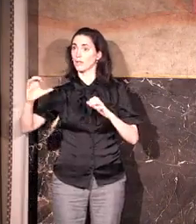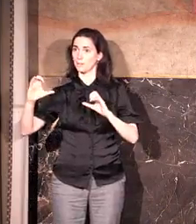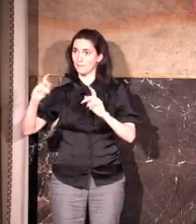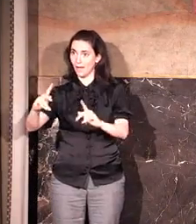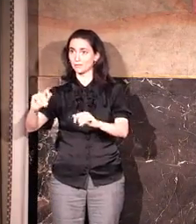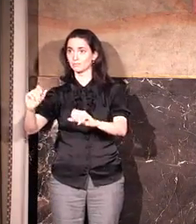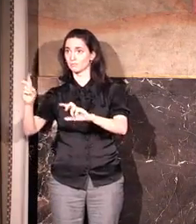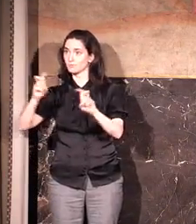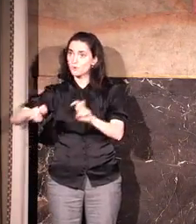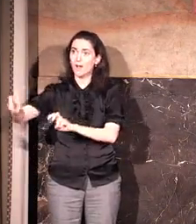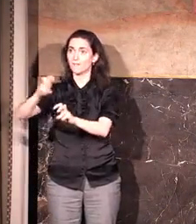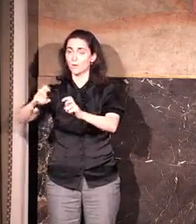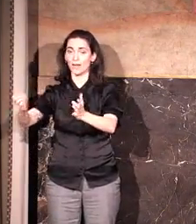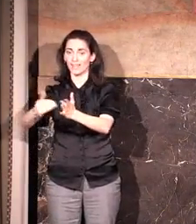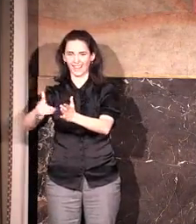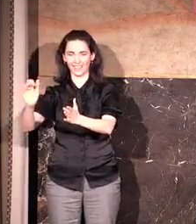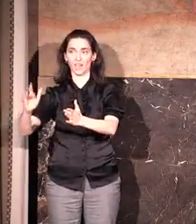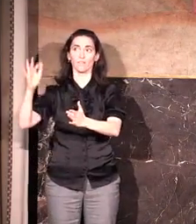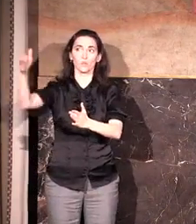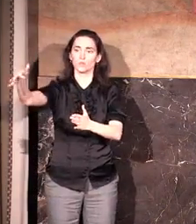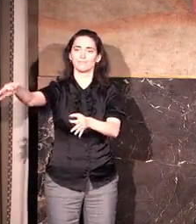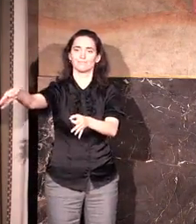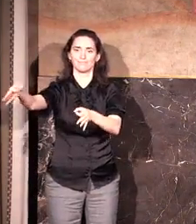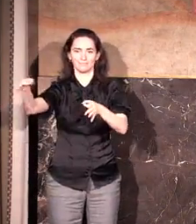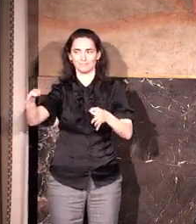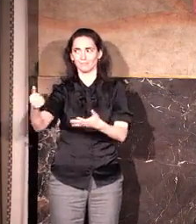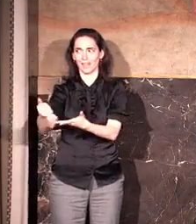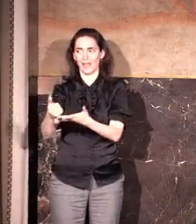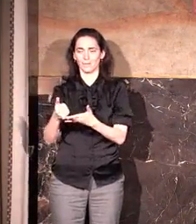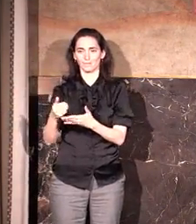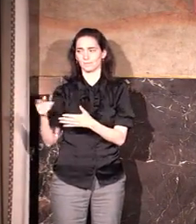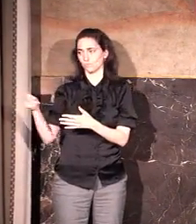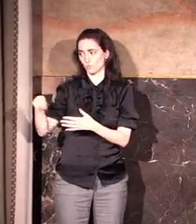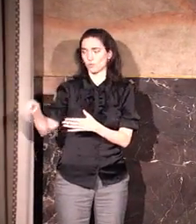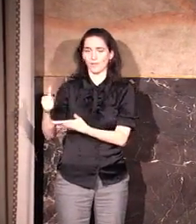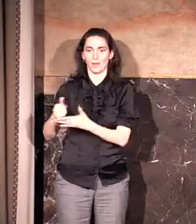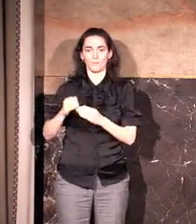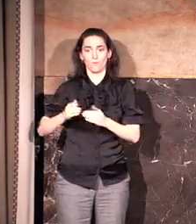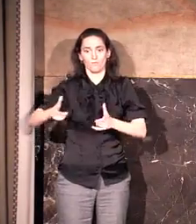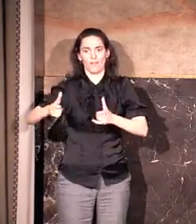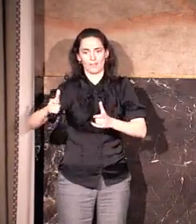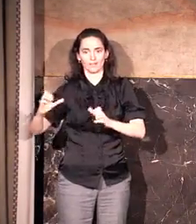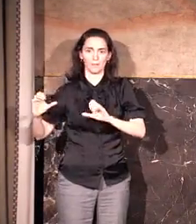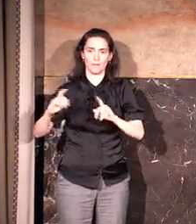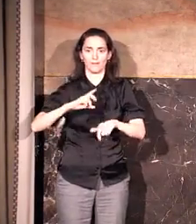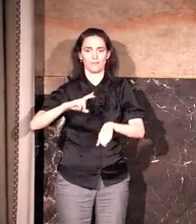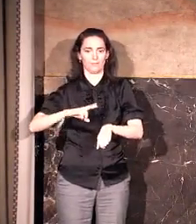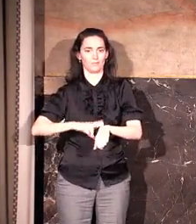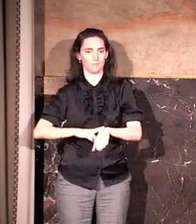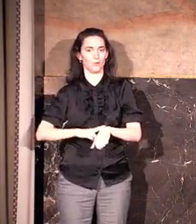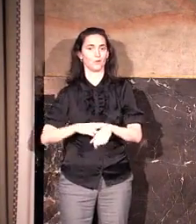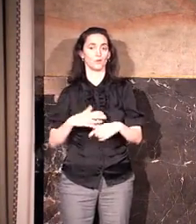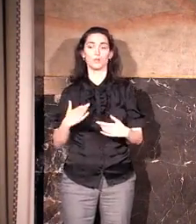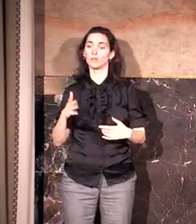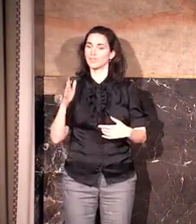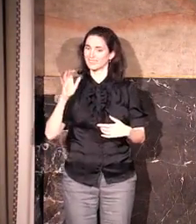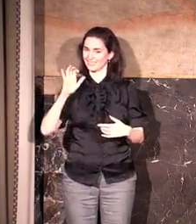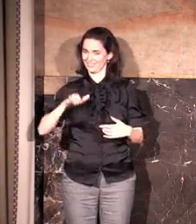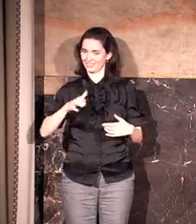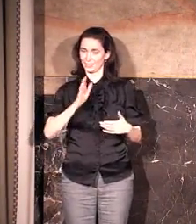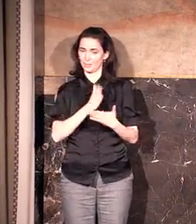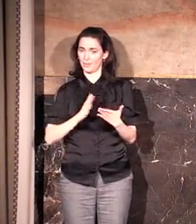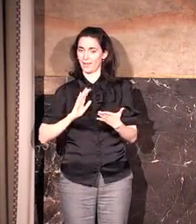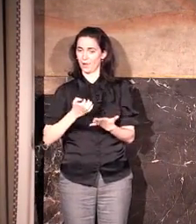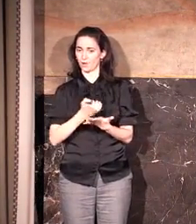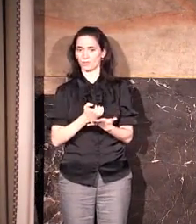back going, and certainly that's going to be critically important to us as that sector of our economy